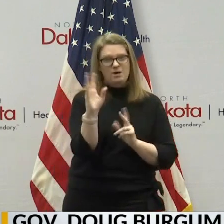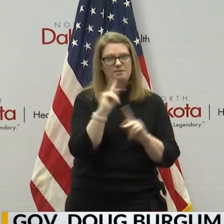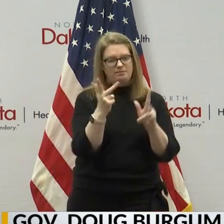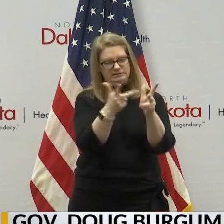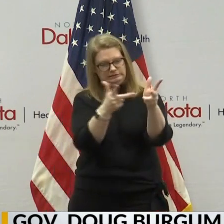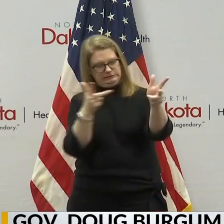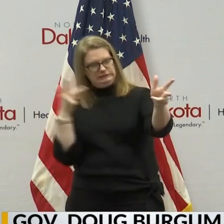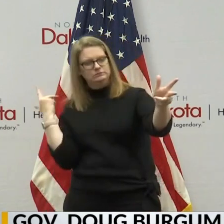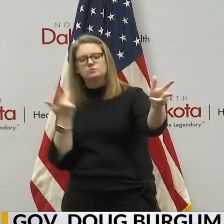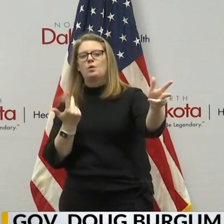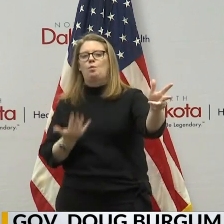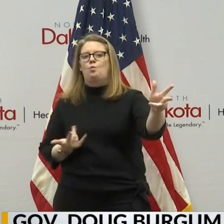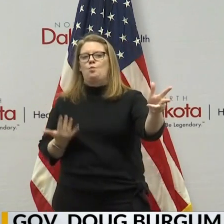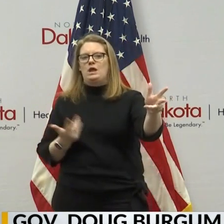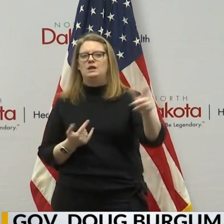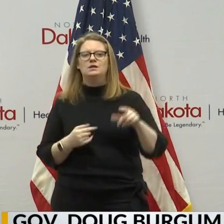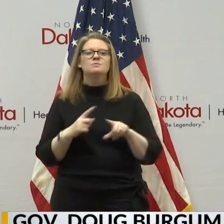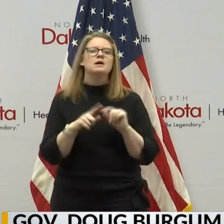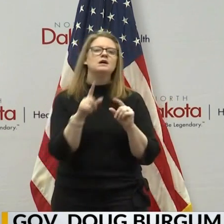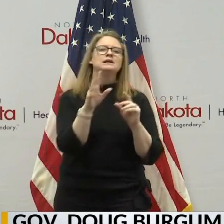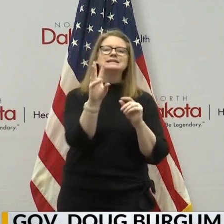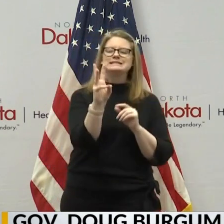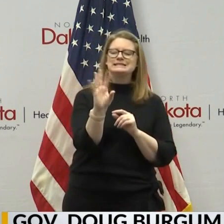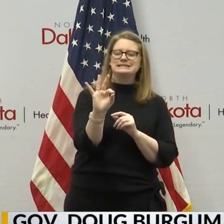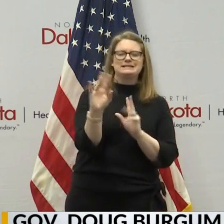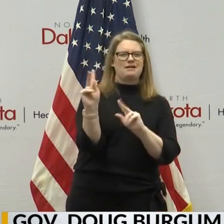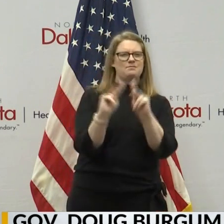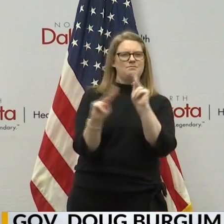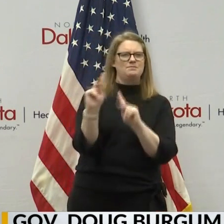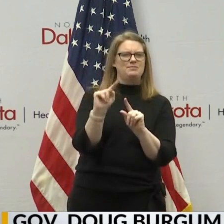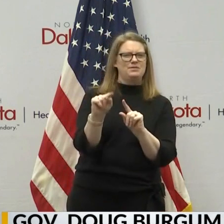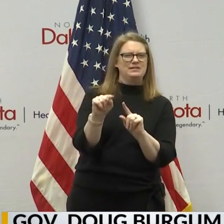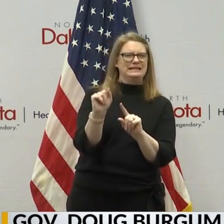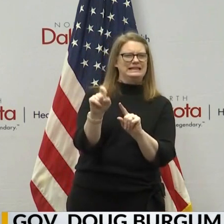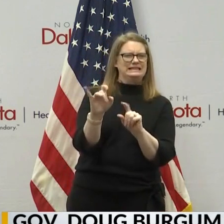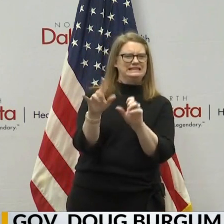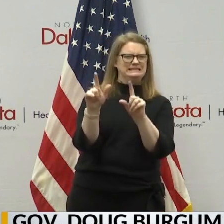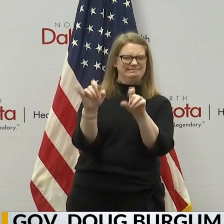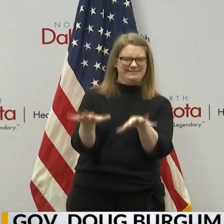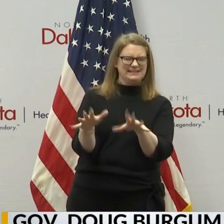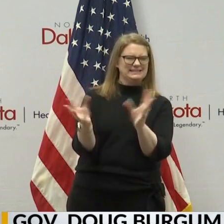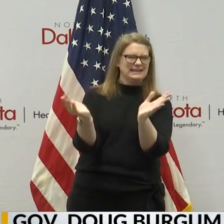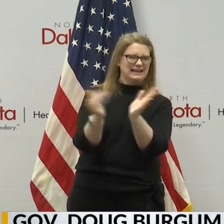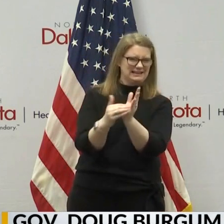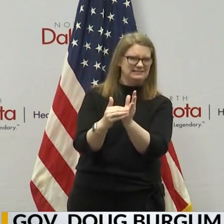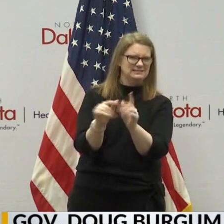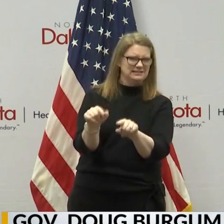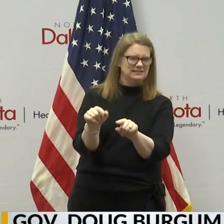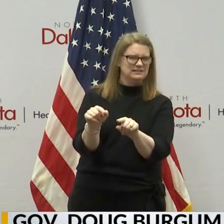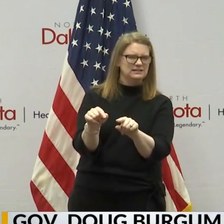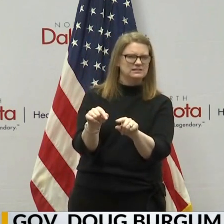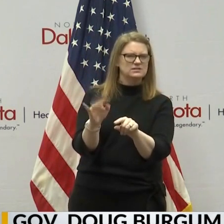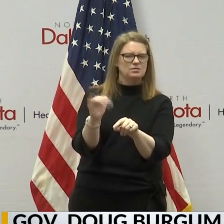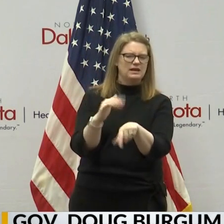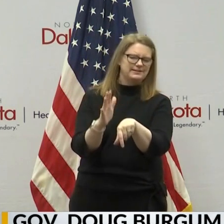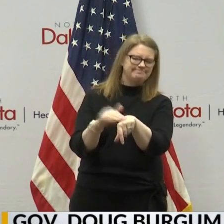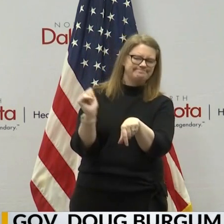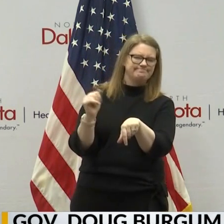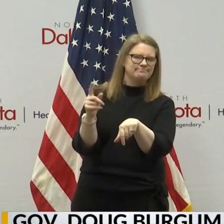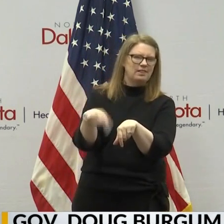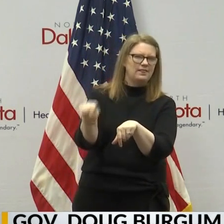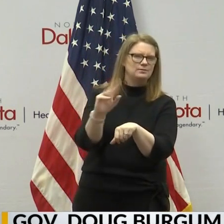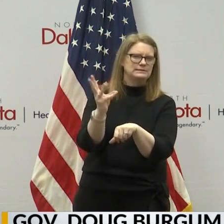We've notified the 69 individuals where we had the test machine malfunction, and we'll retest those